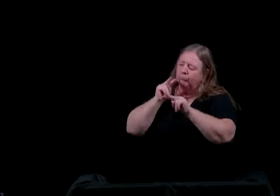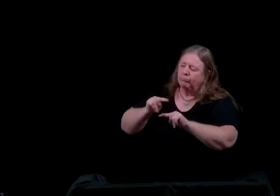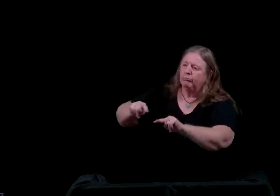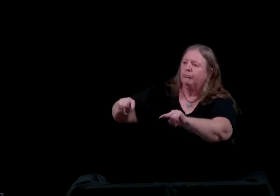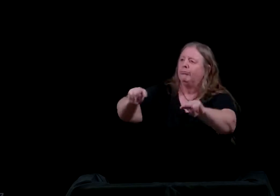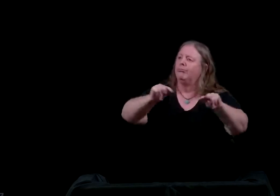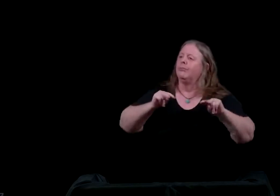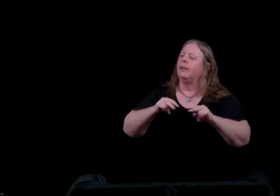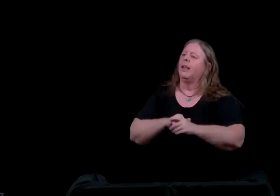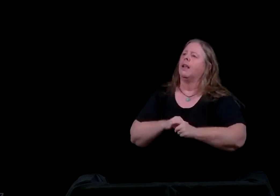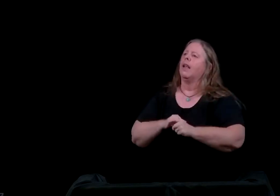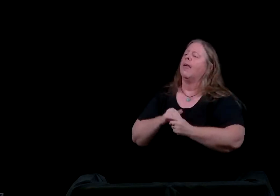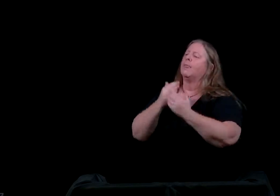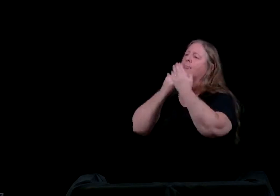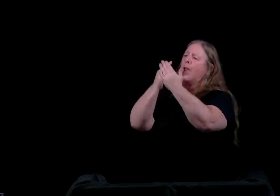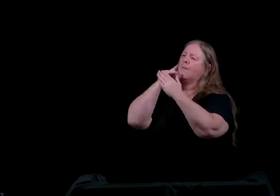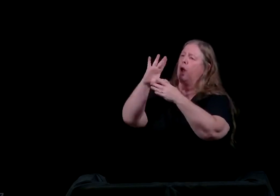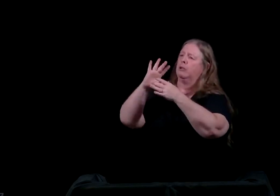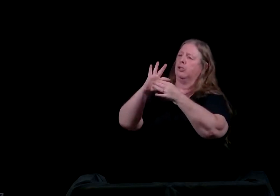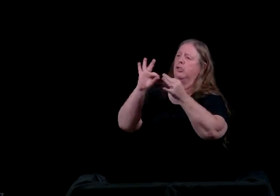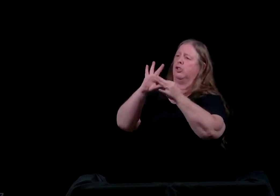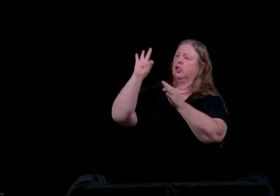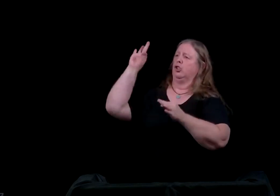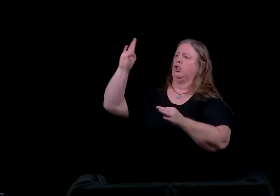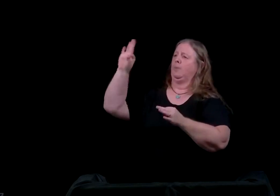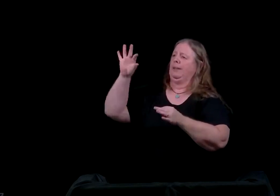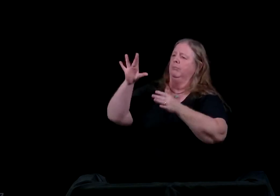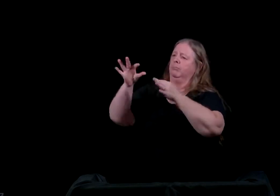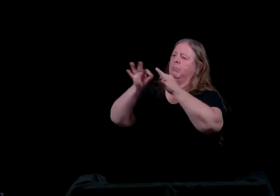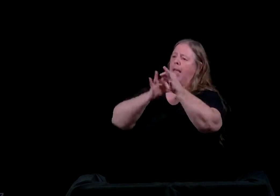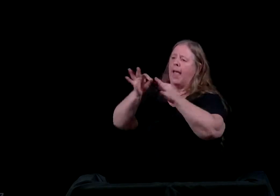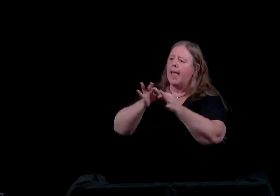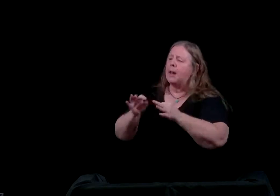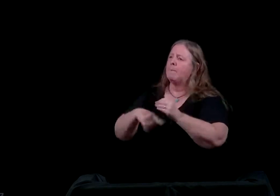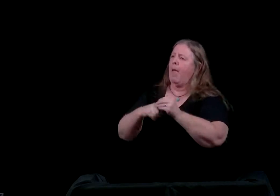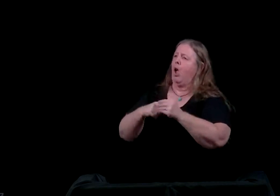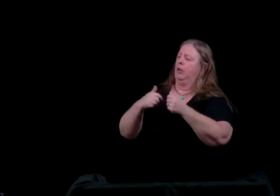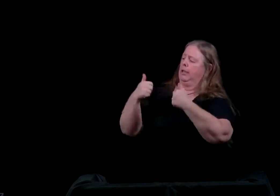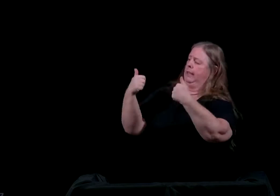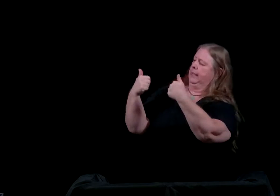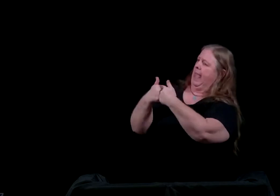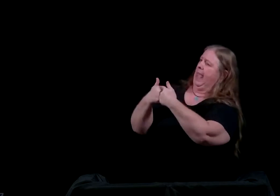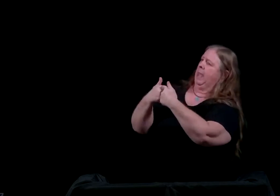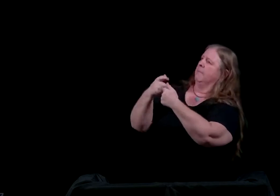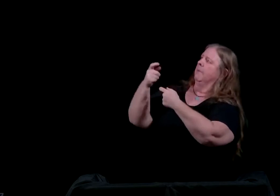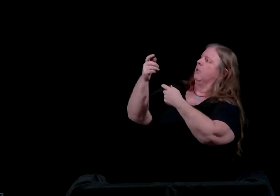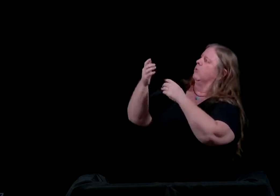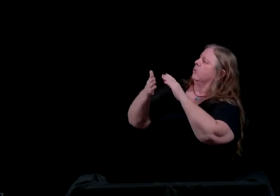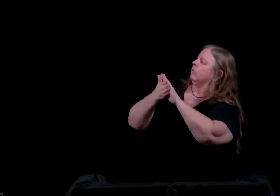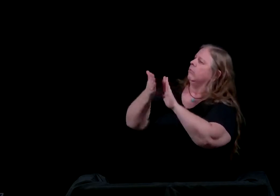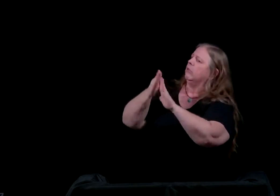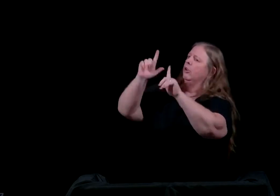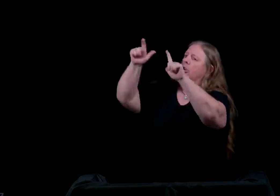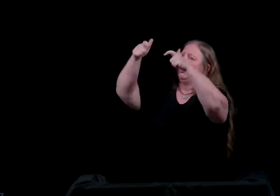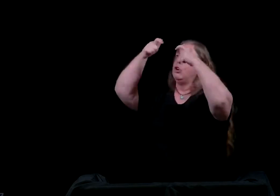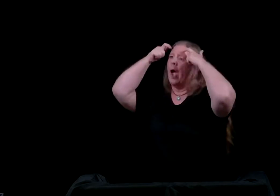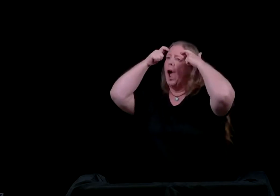safely. Watch over them. And thank you for the sermon today that explains how the